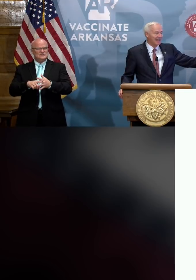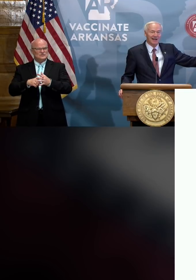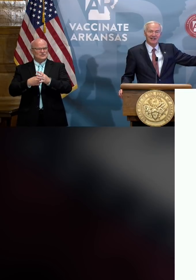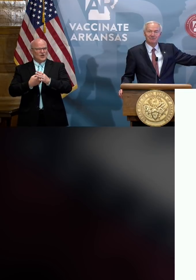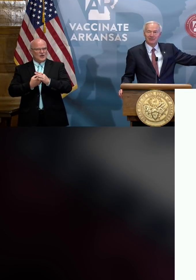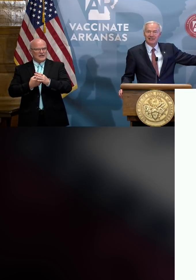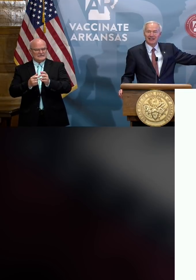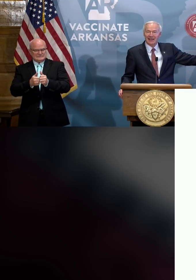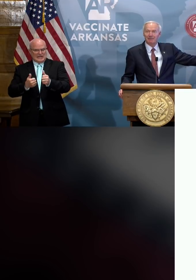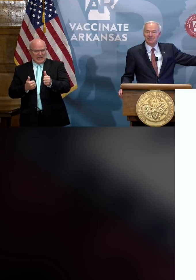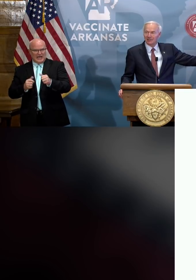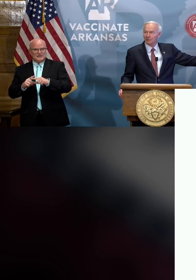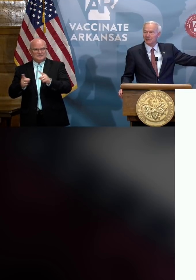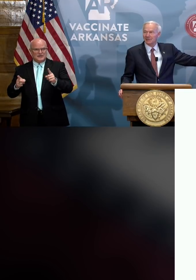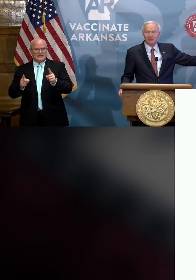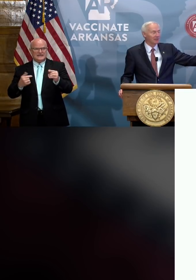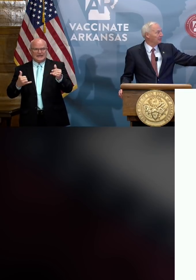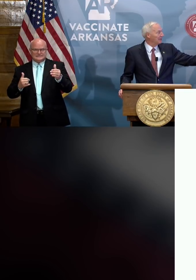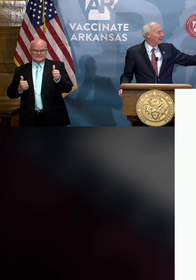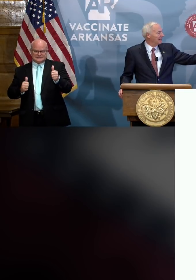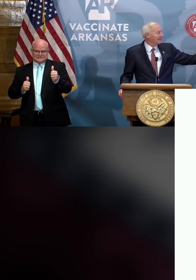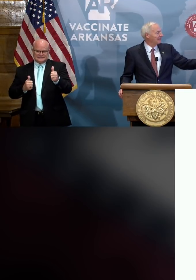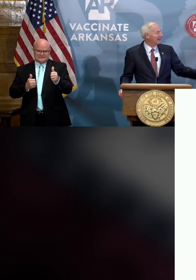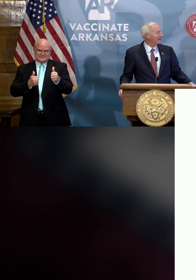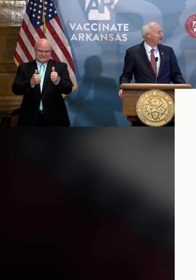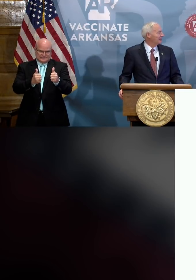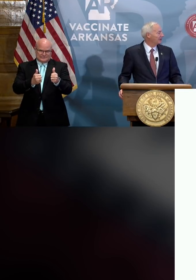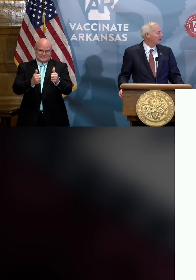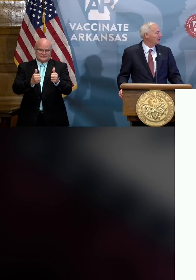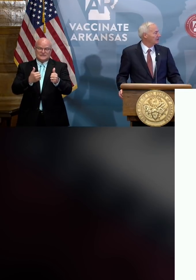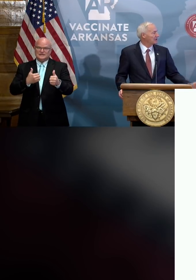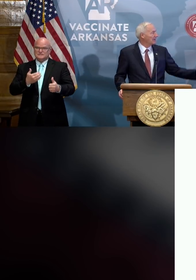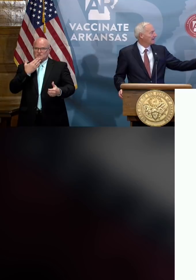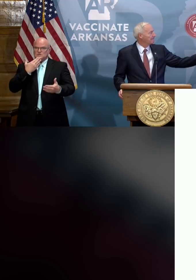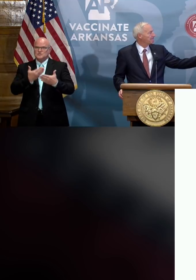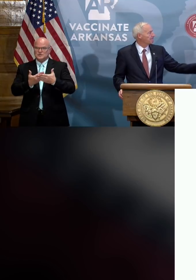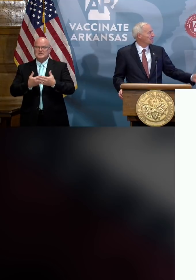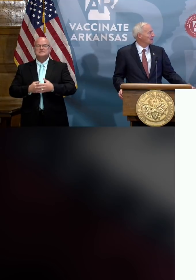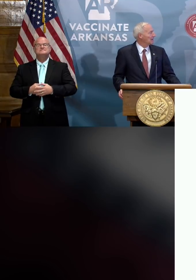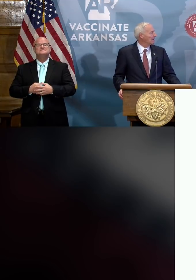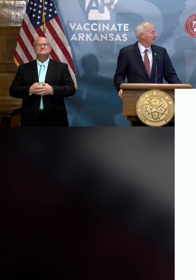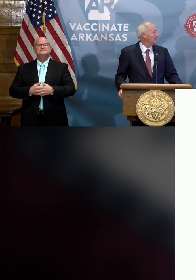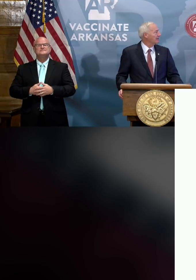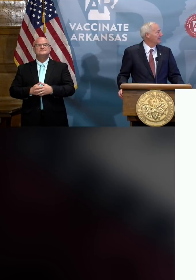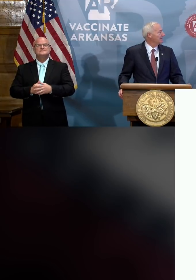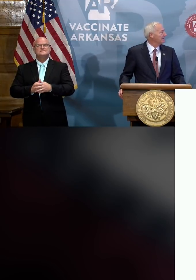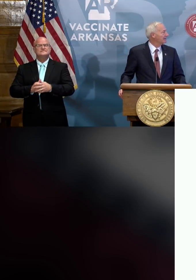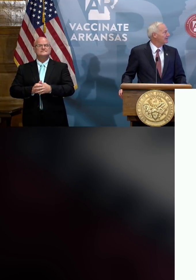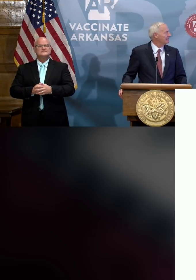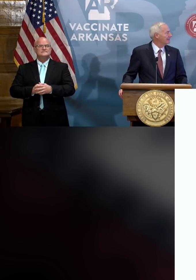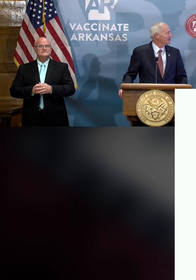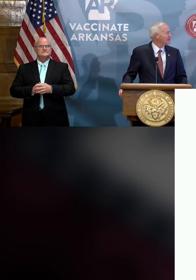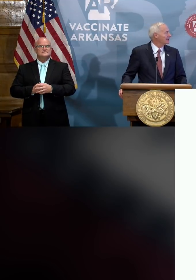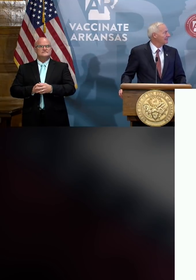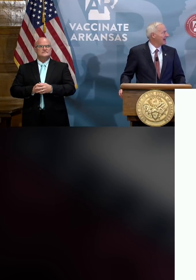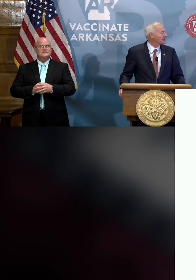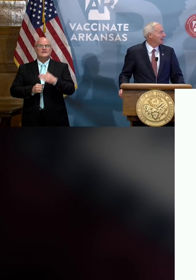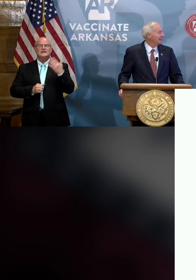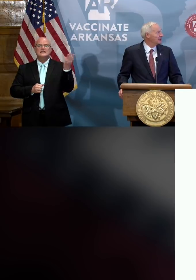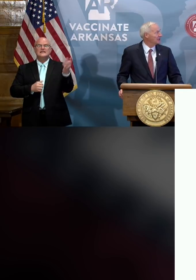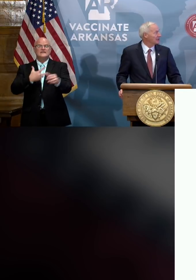out behind, but that gap is closing. So that is an encouraging sign. Then this